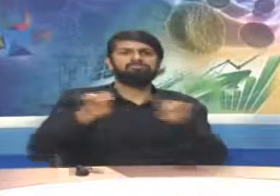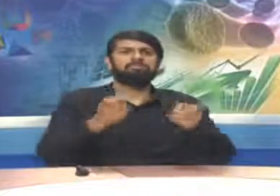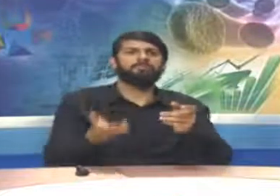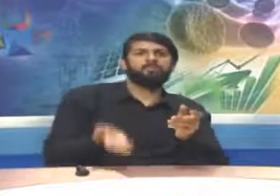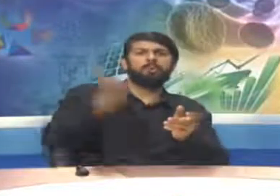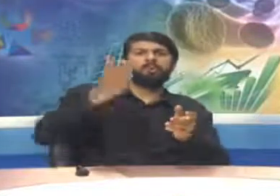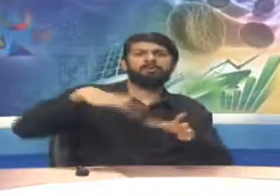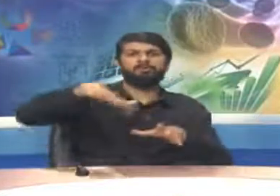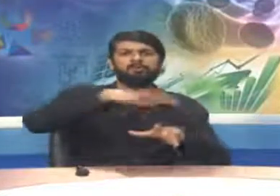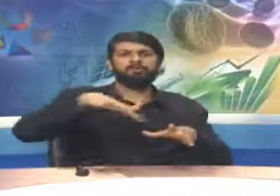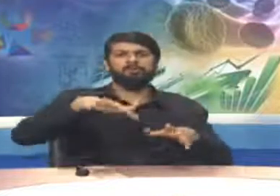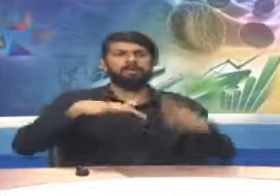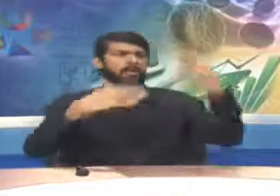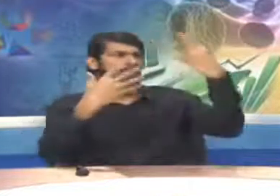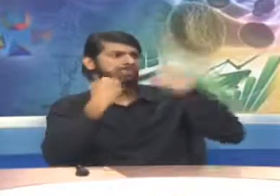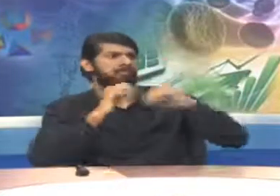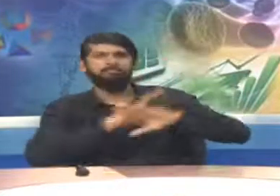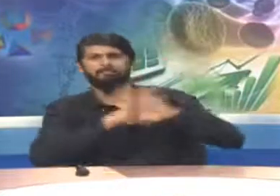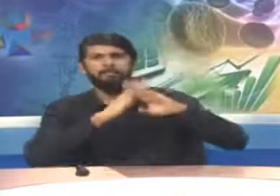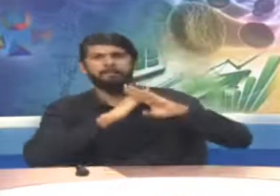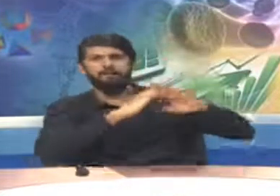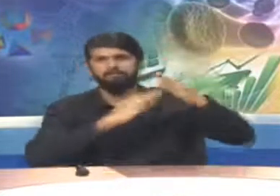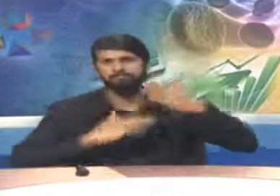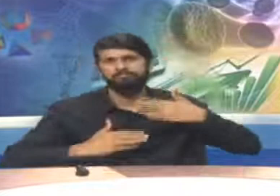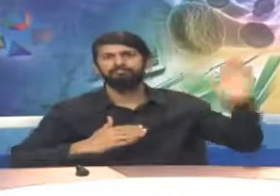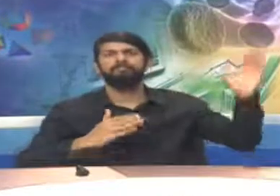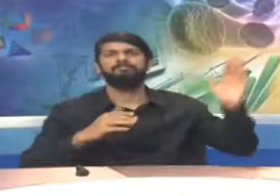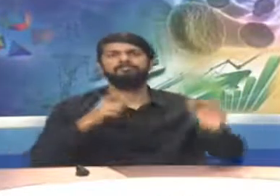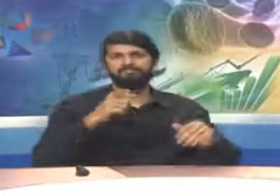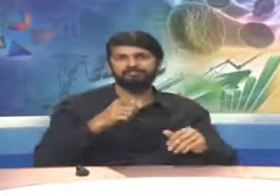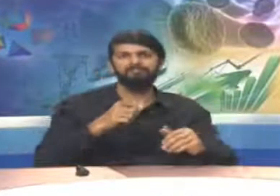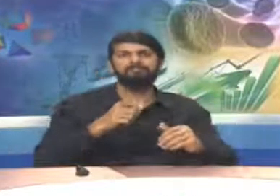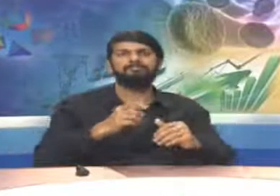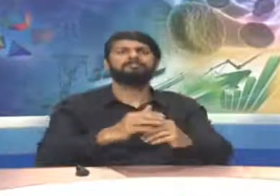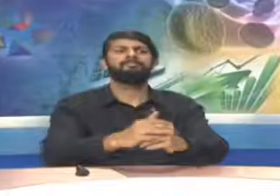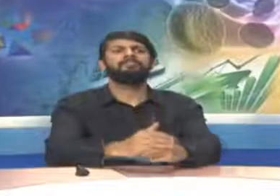from below and go up ascending order.